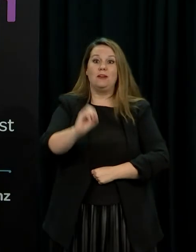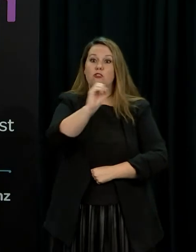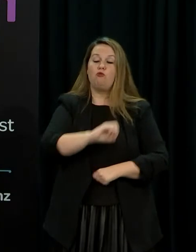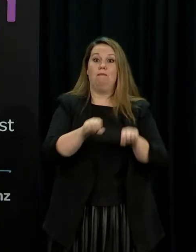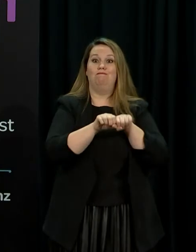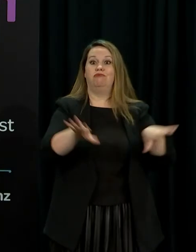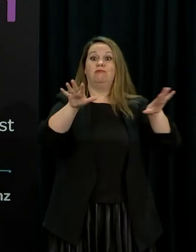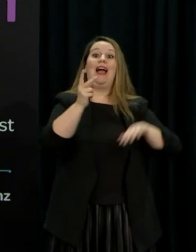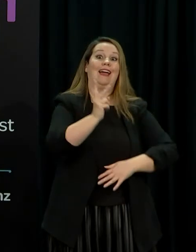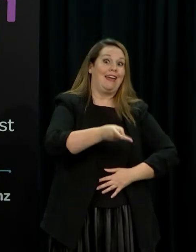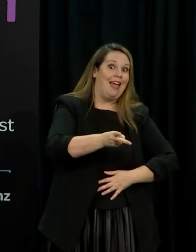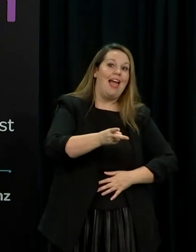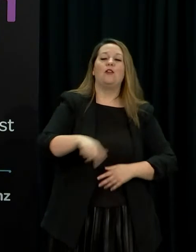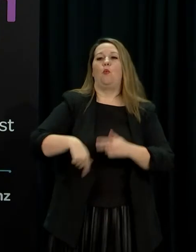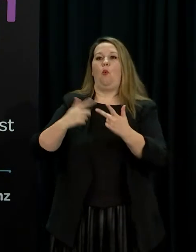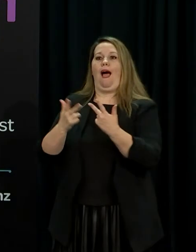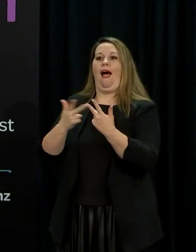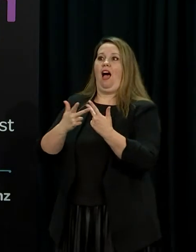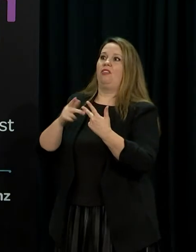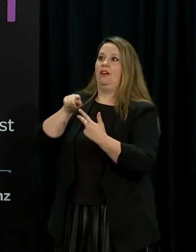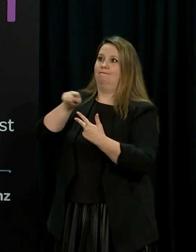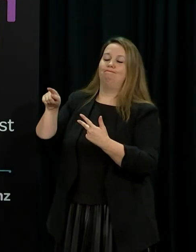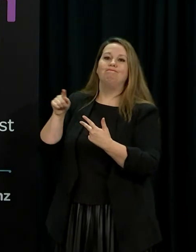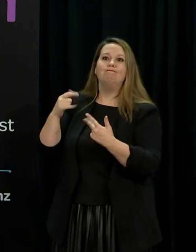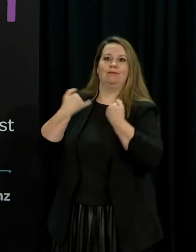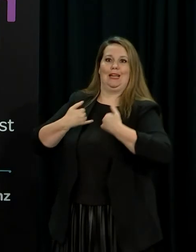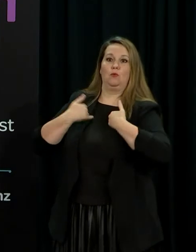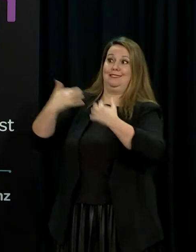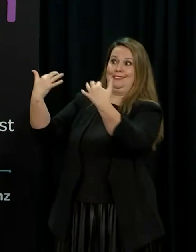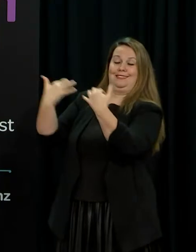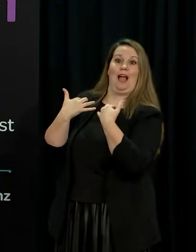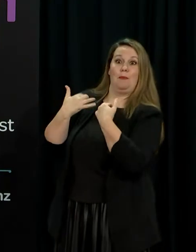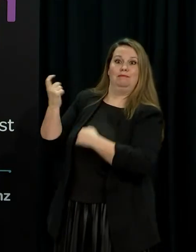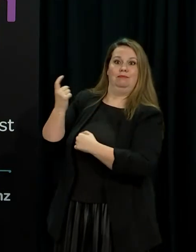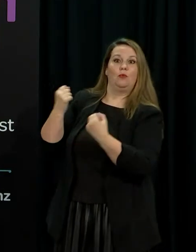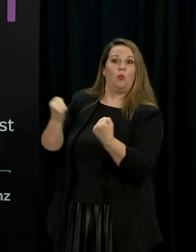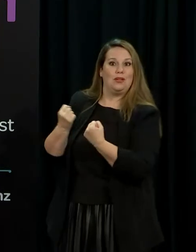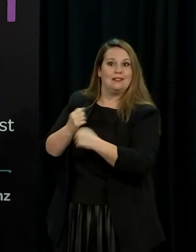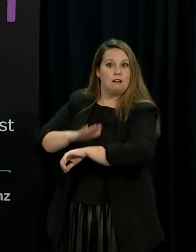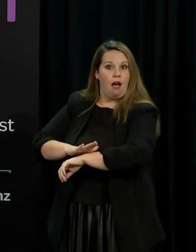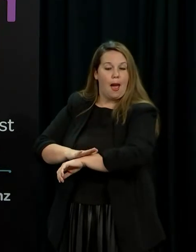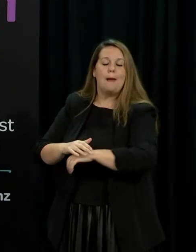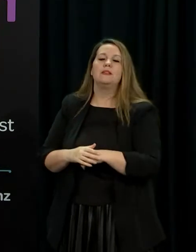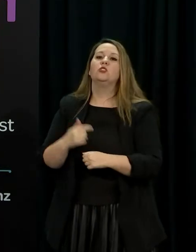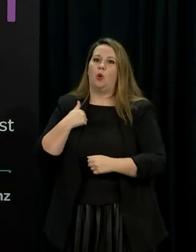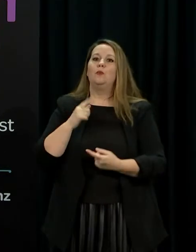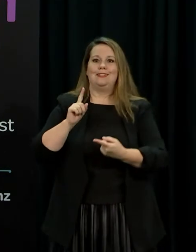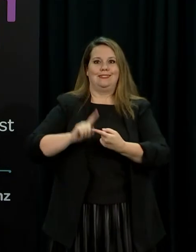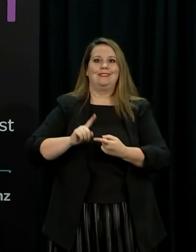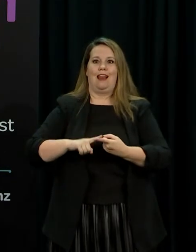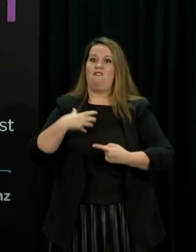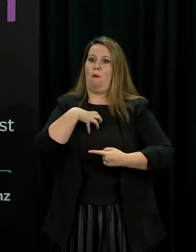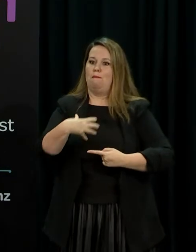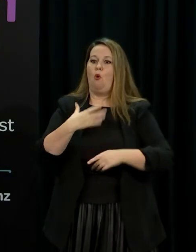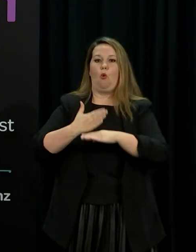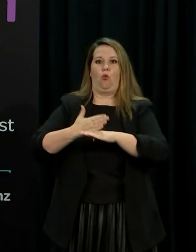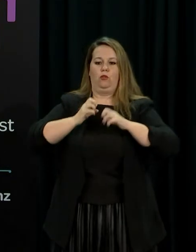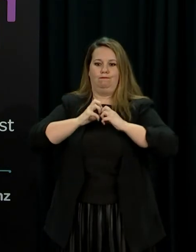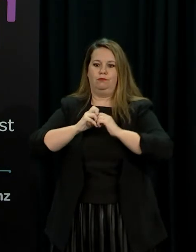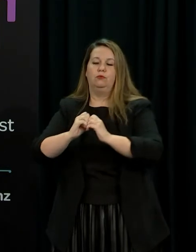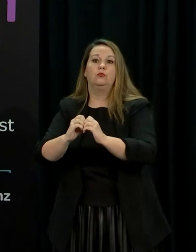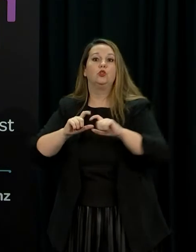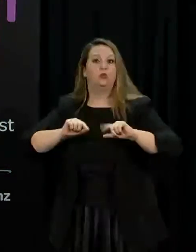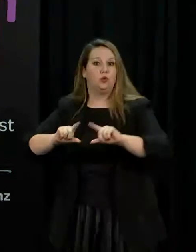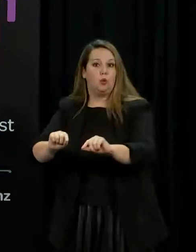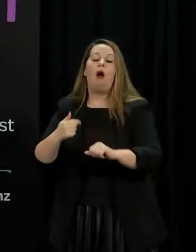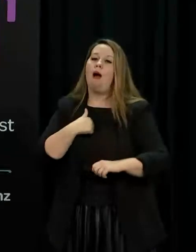around future waves of vaccination to work our way through. So there's still more for us to do, and I'm committed to seeing those things